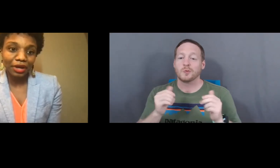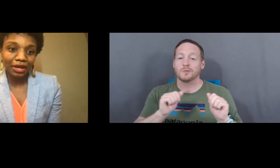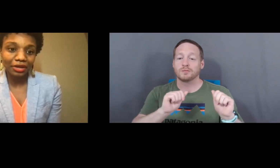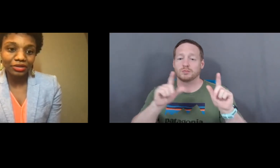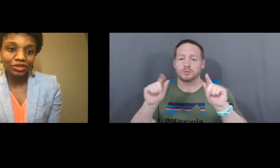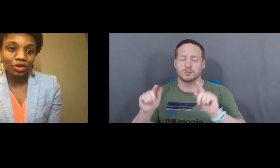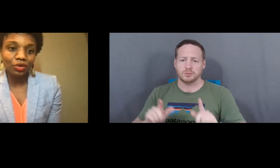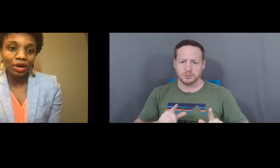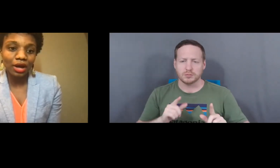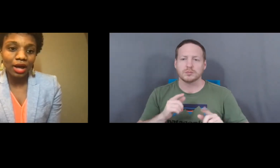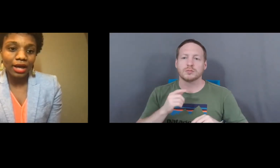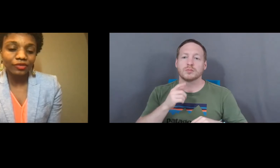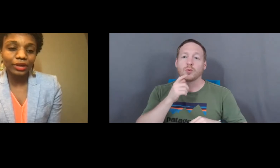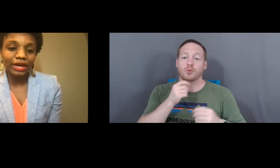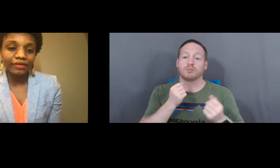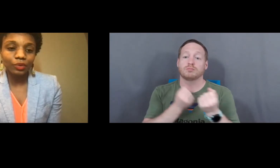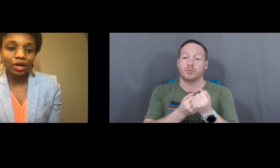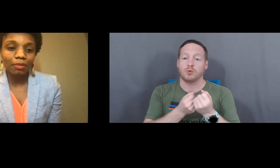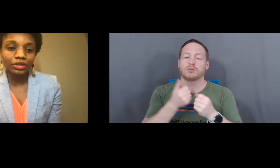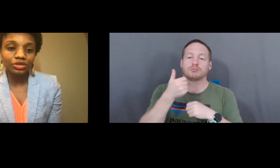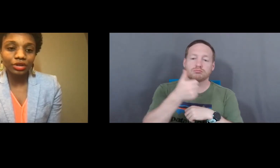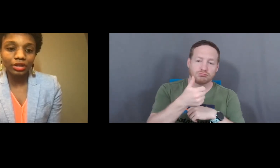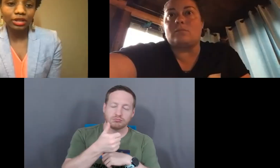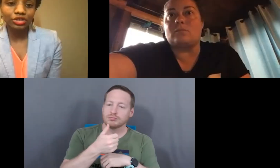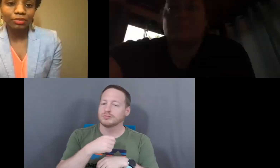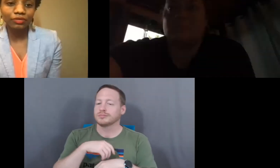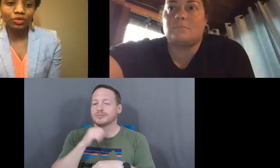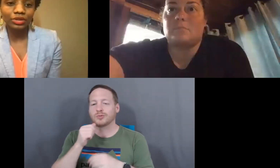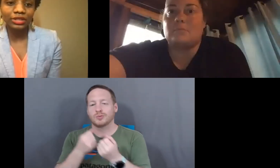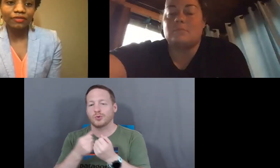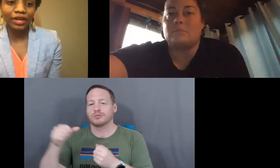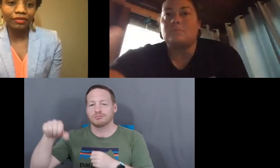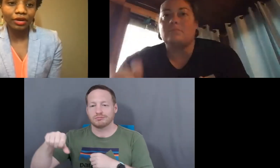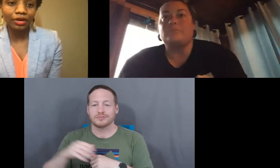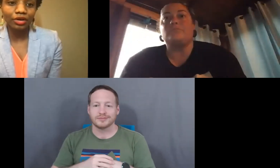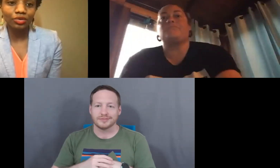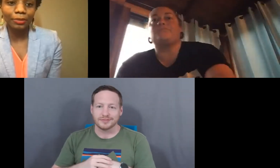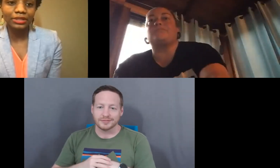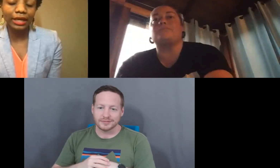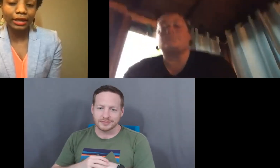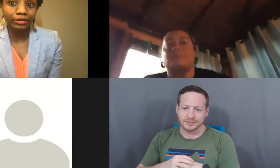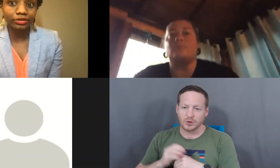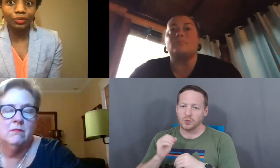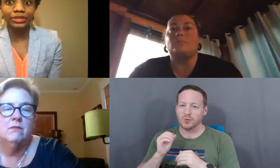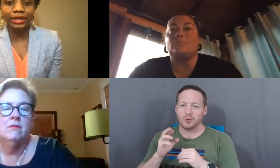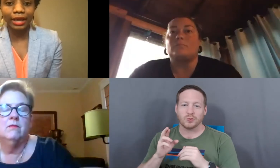Okay, so if we can have everyone come on screen in terms of who is in favor, who abstains, or who is